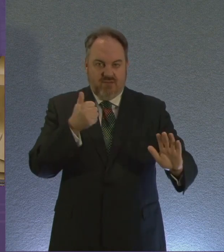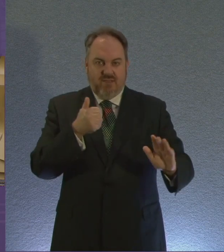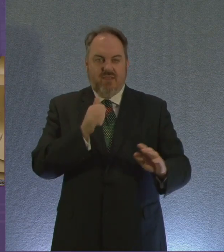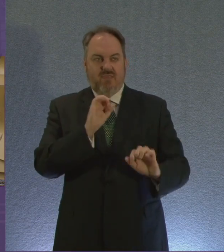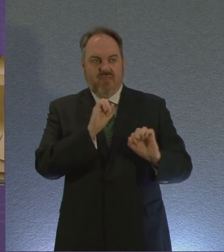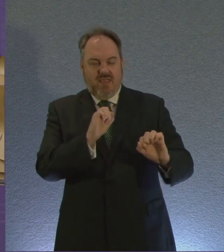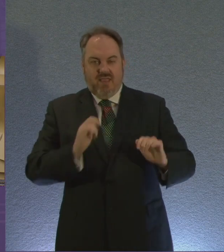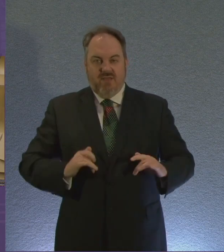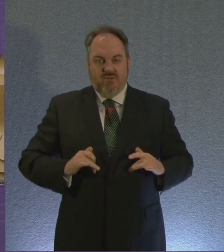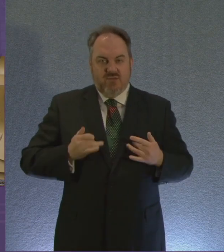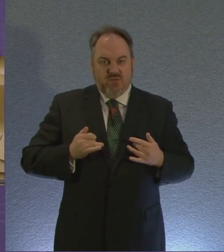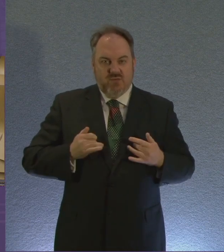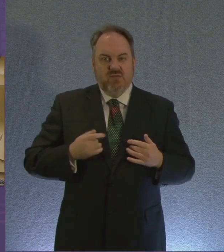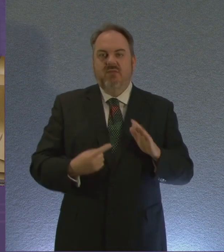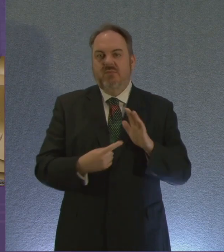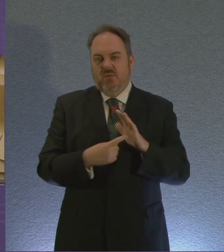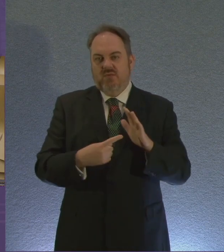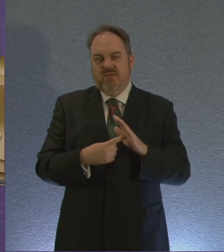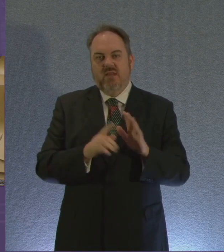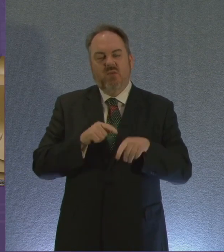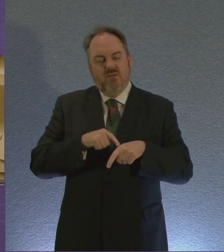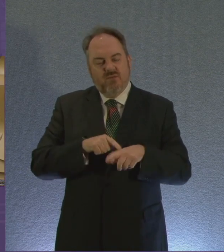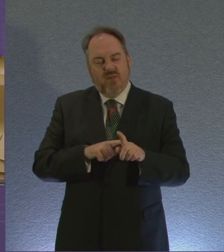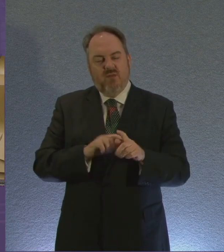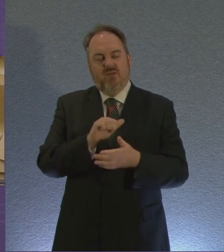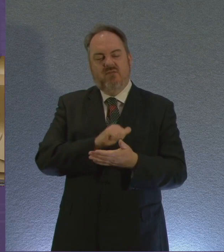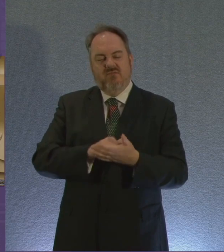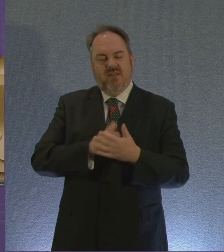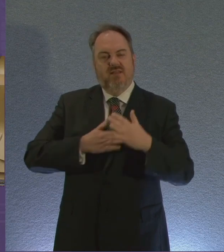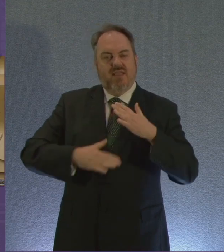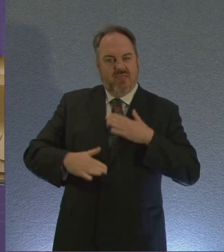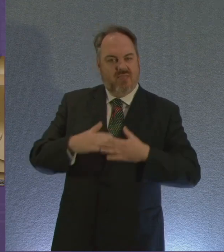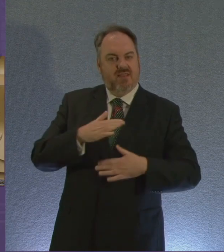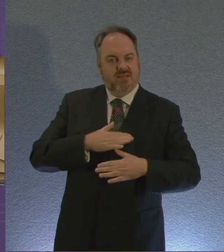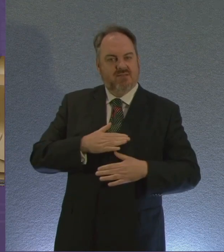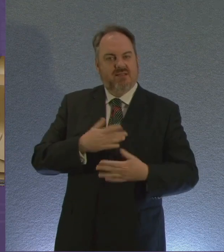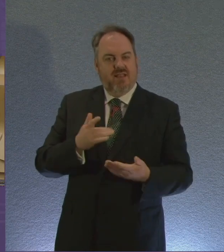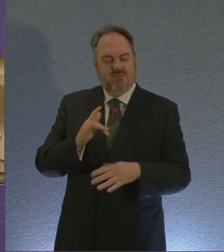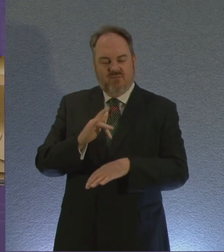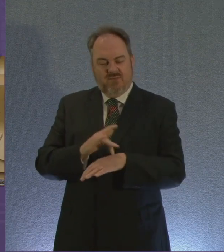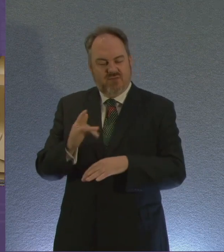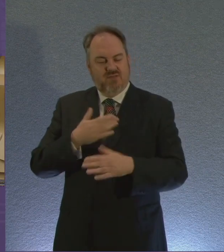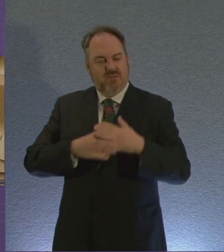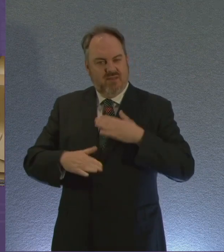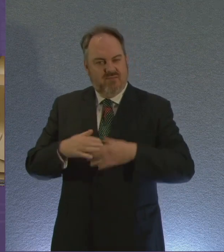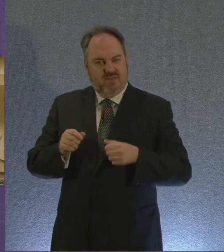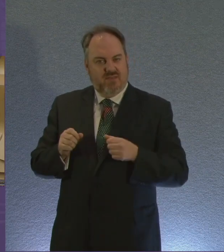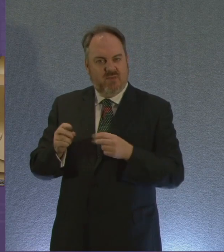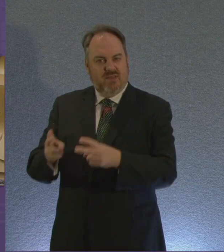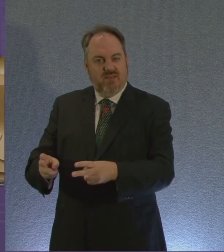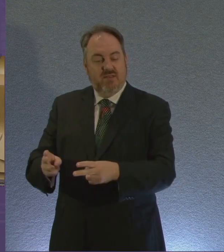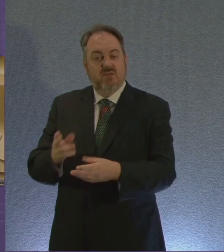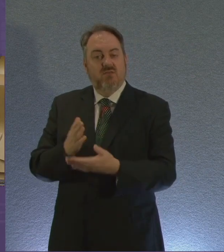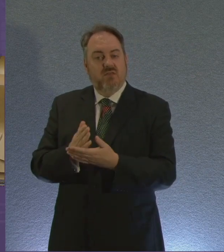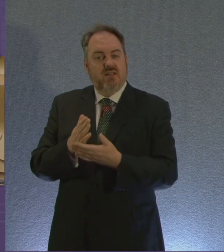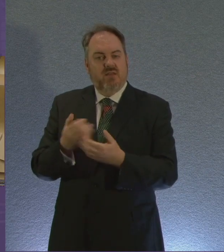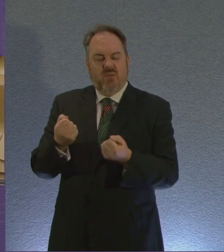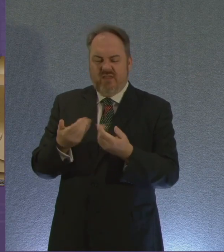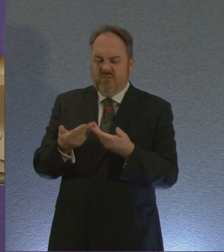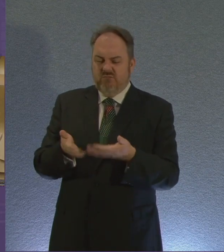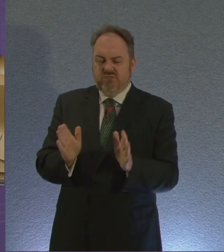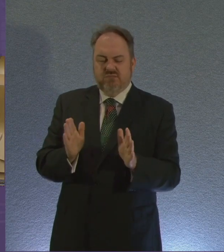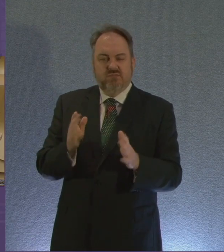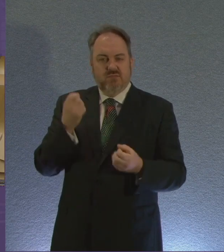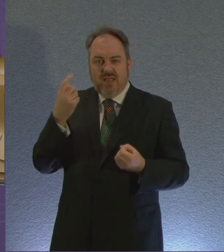professional ethics and expertise of our health and social care practitioners across Scotland. Our new model will provide a wide range of tools and